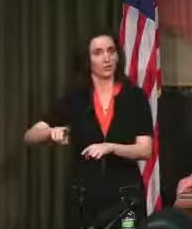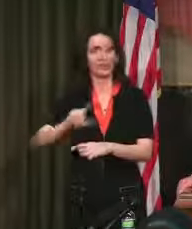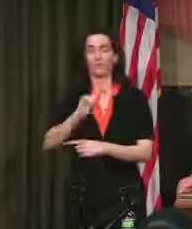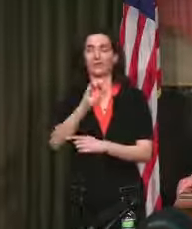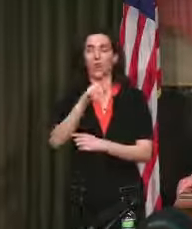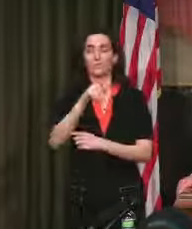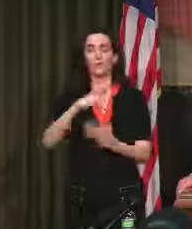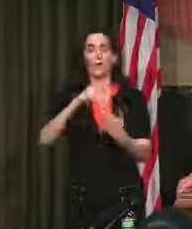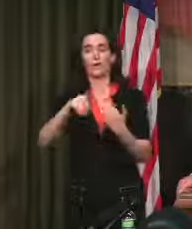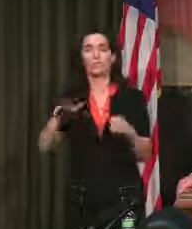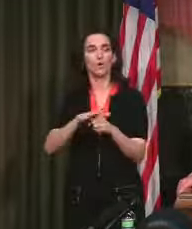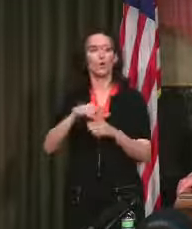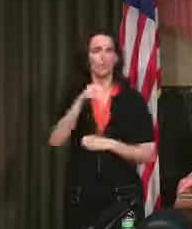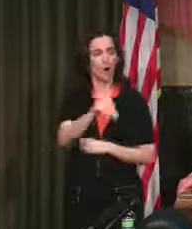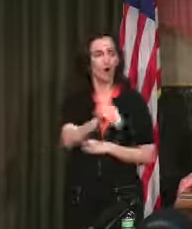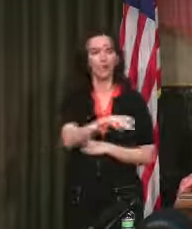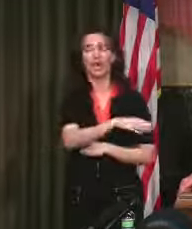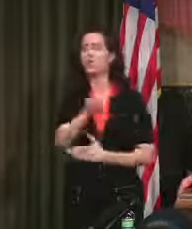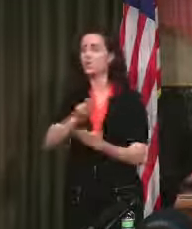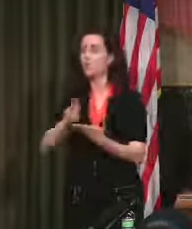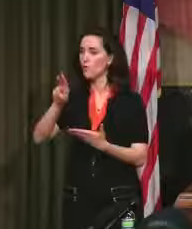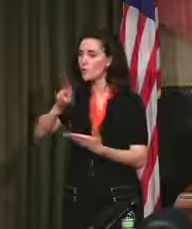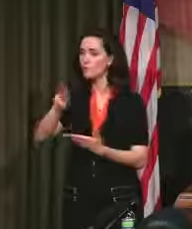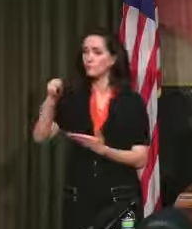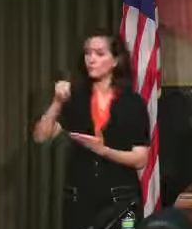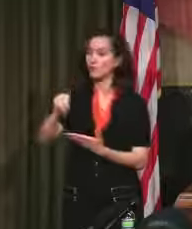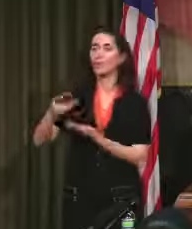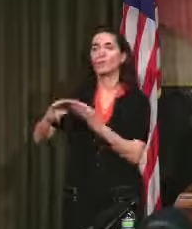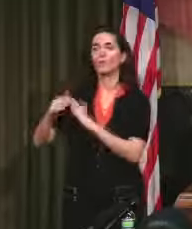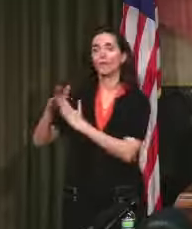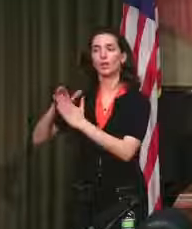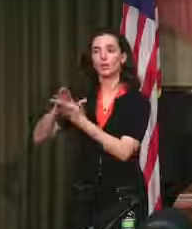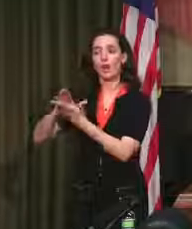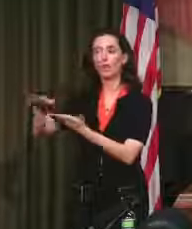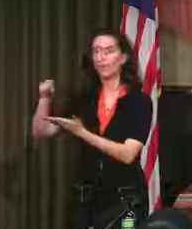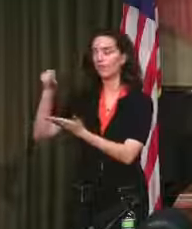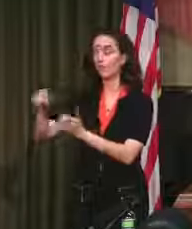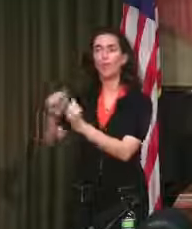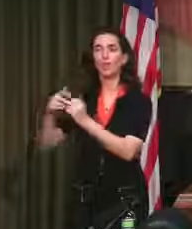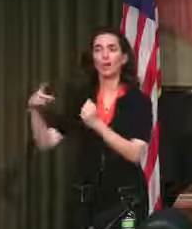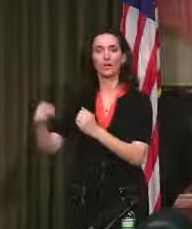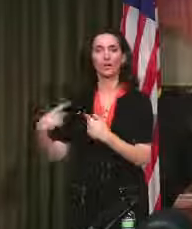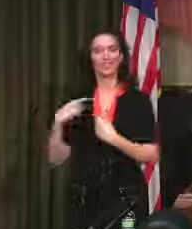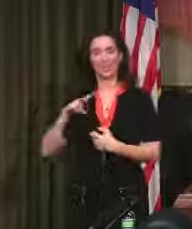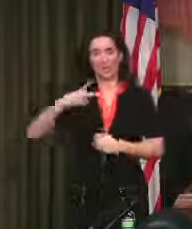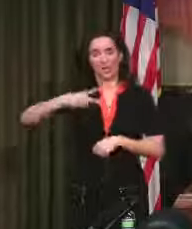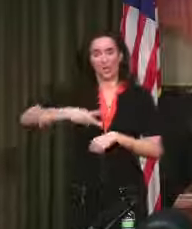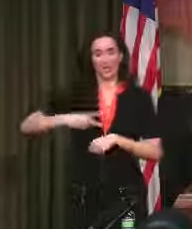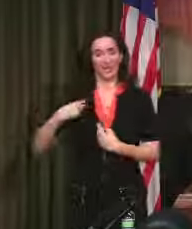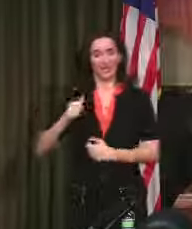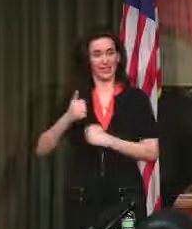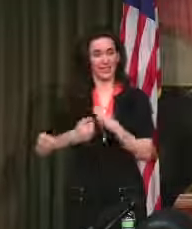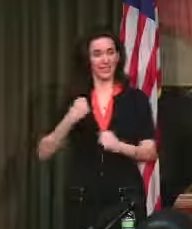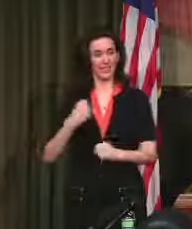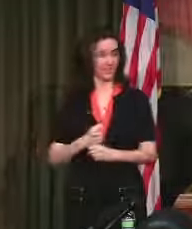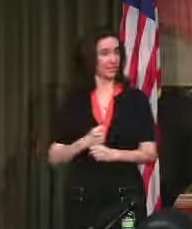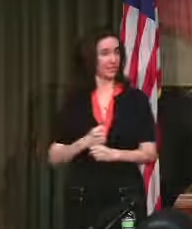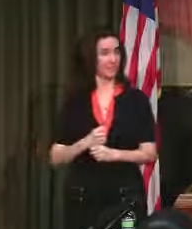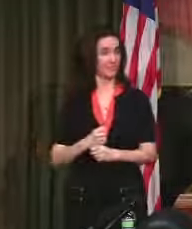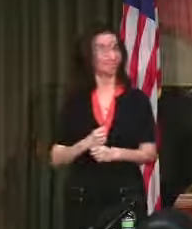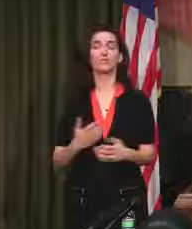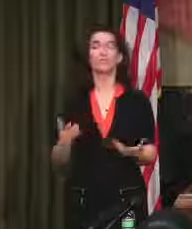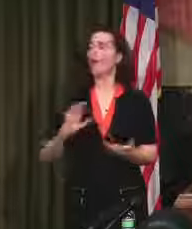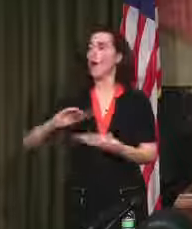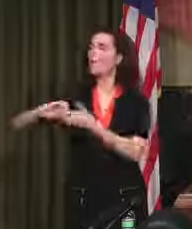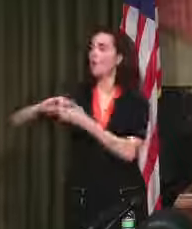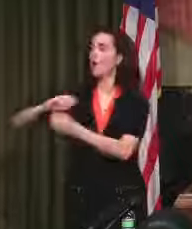TOPS program and our universities and community and technical colleges without a cut. We can fulfill our commitment to our